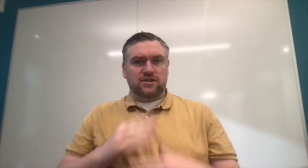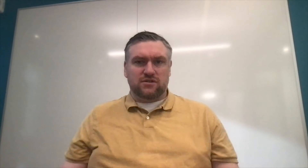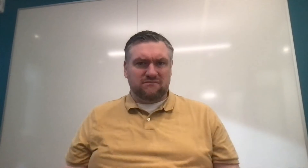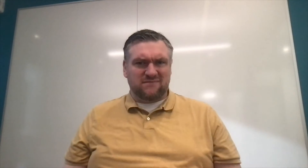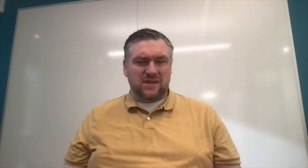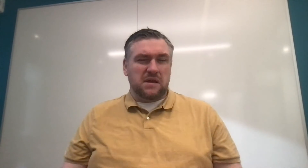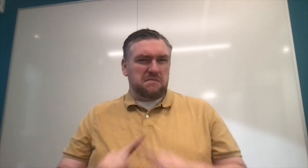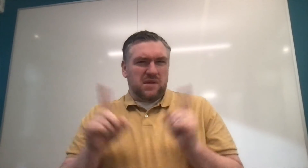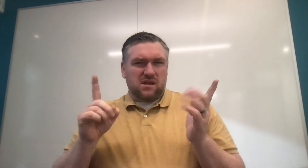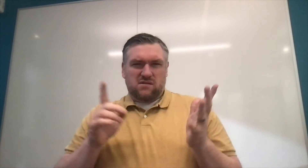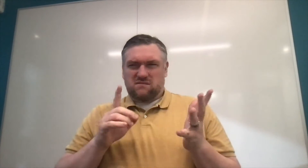average.